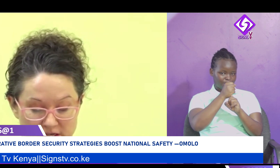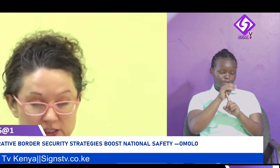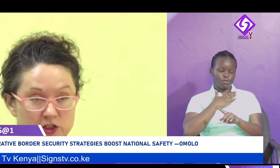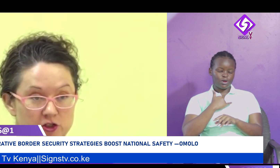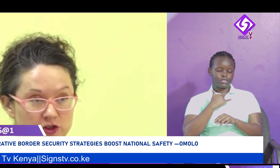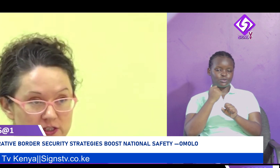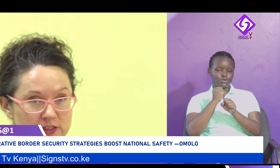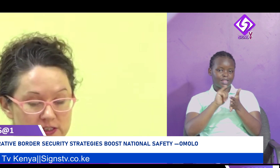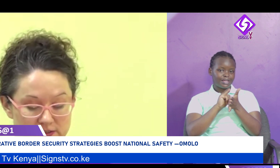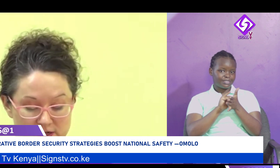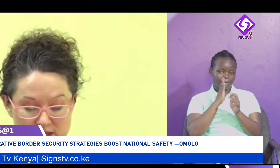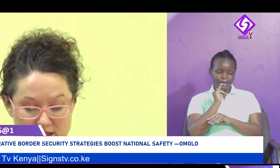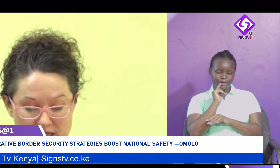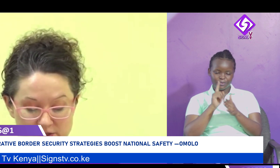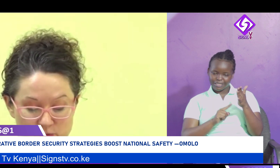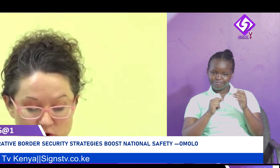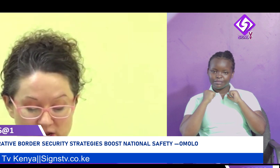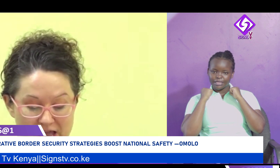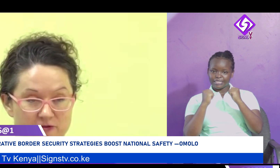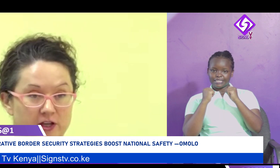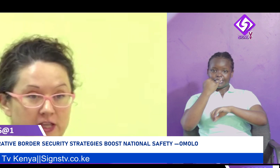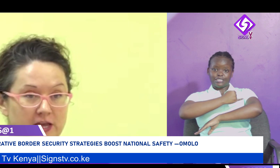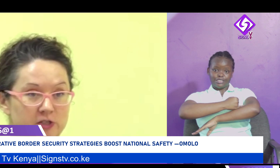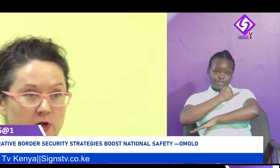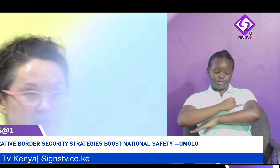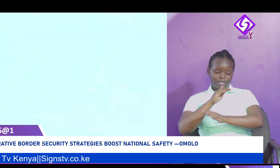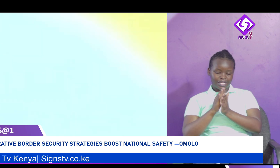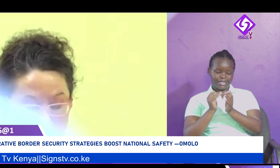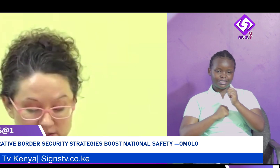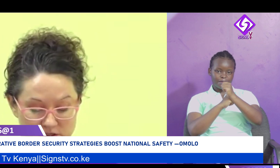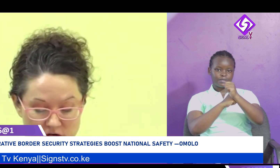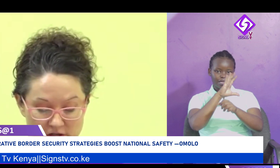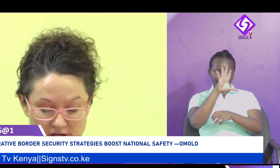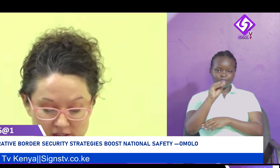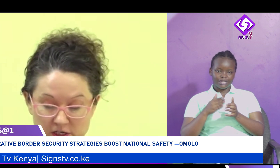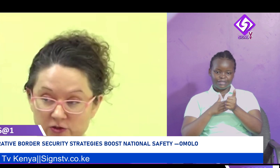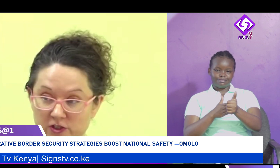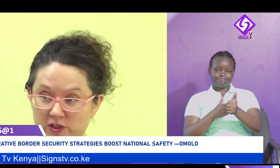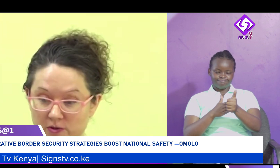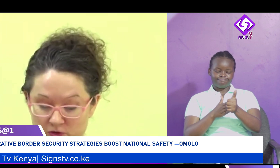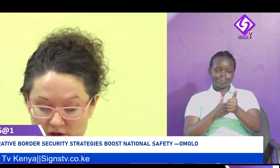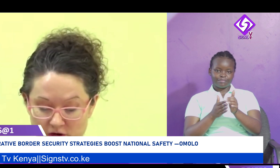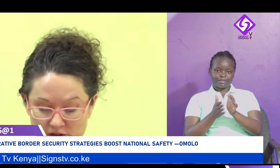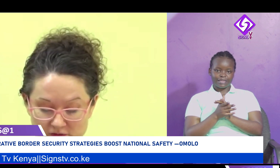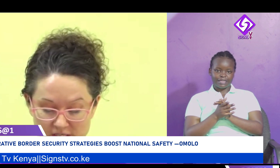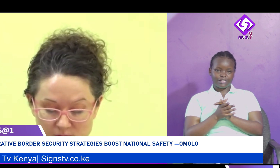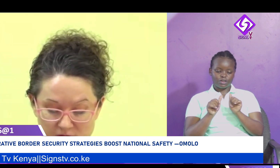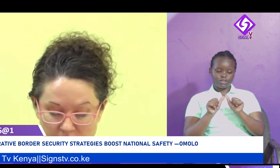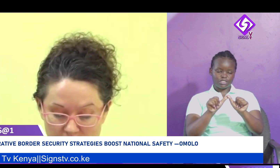strengthening institutions and supporting African-led responses to the insecurity that continues to disrupt trade routes and investment